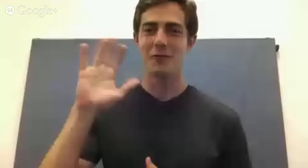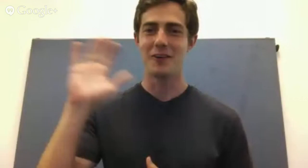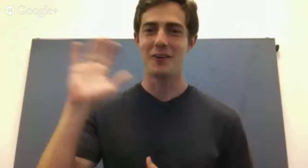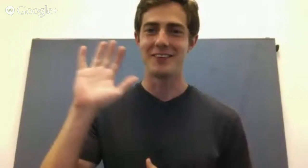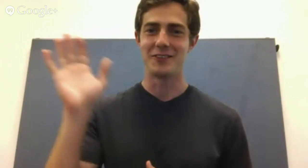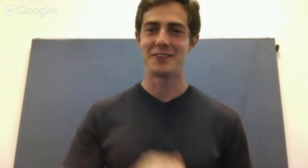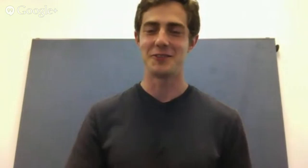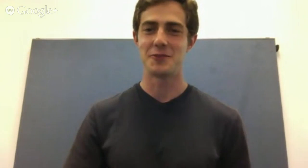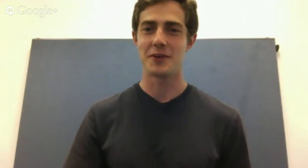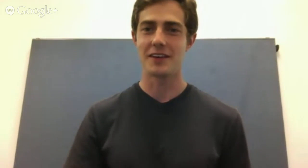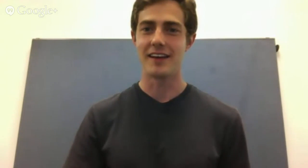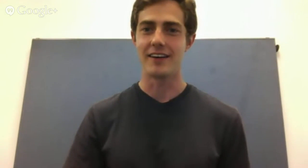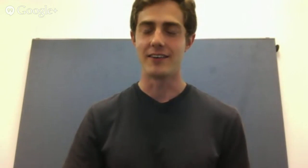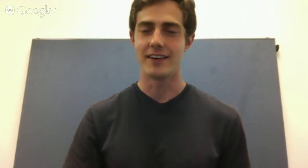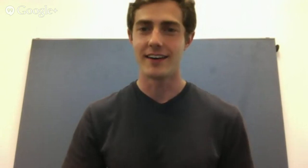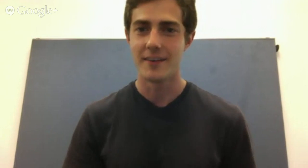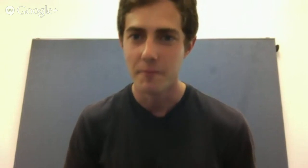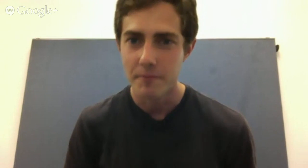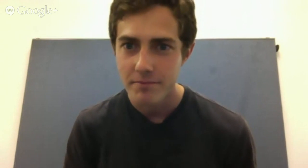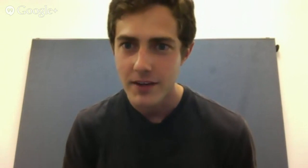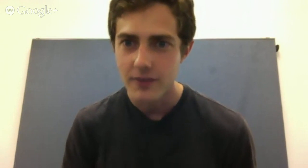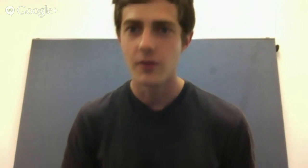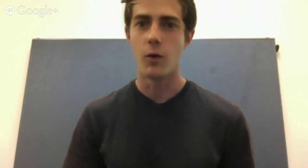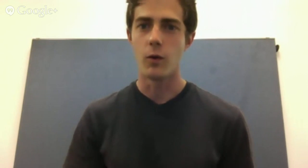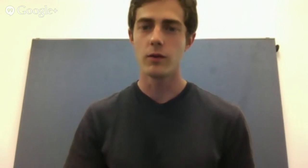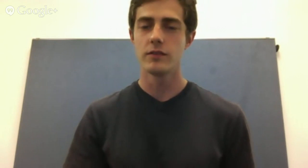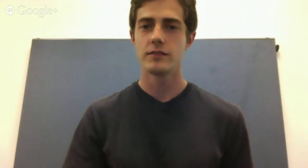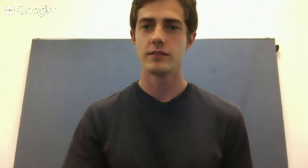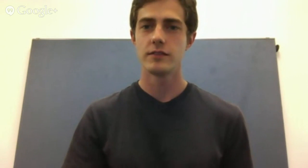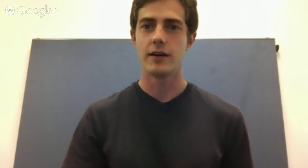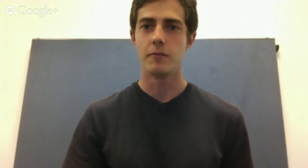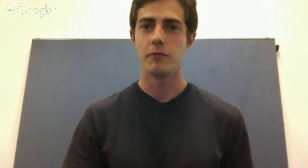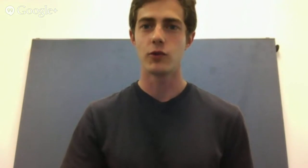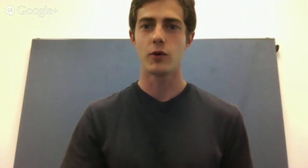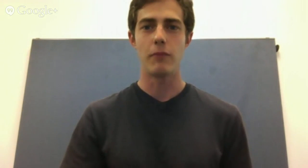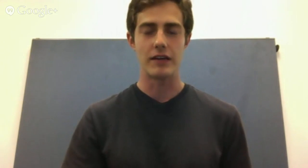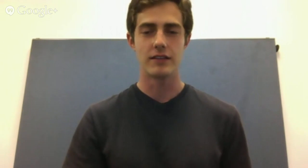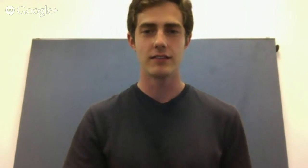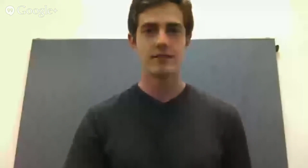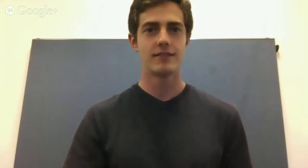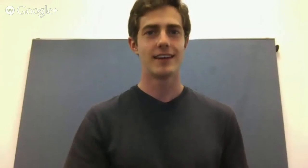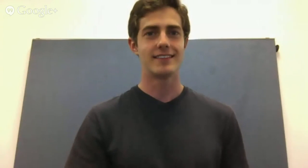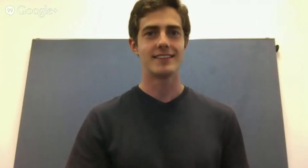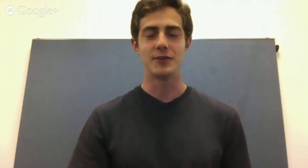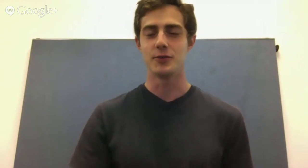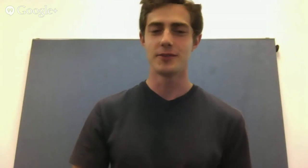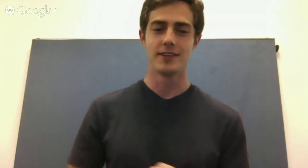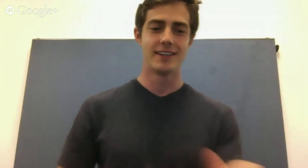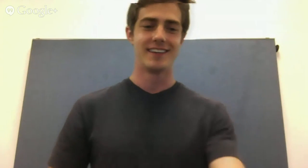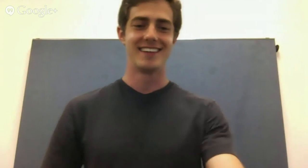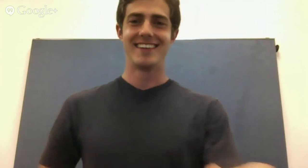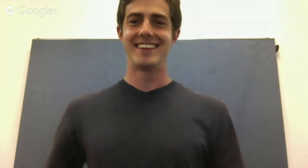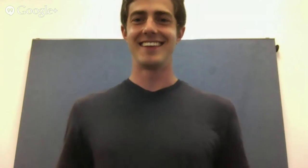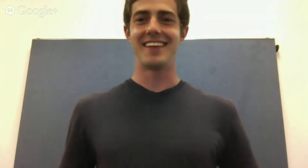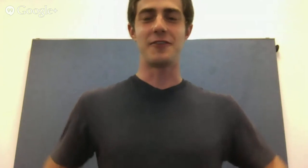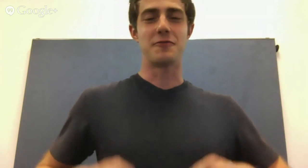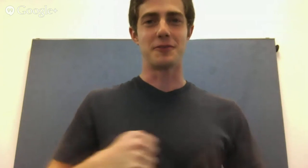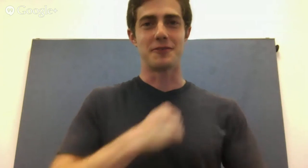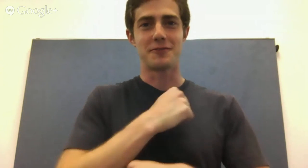Hello everyone who's joining now. Noel, musical maiden, I see you. Thank you